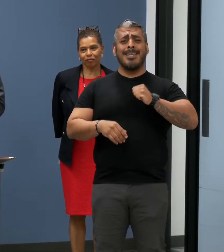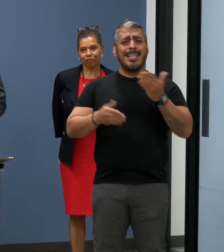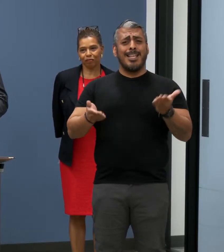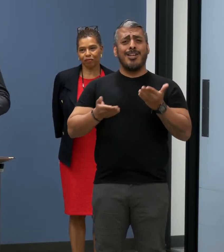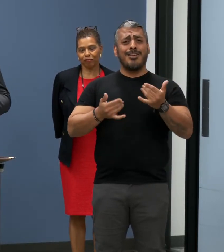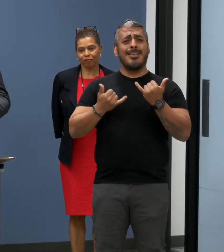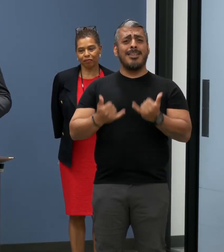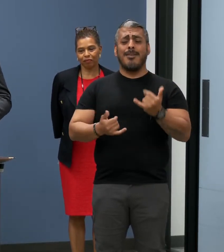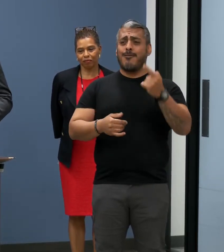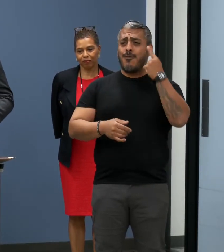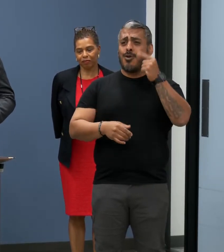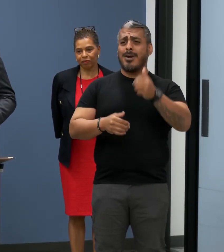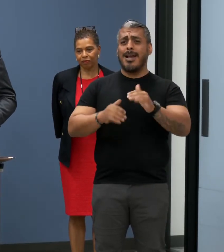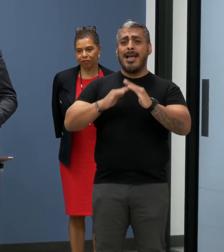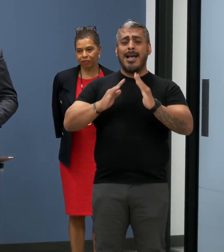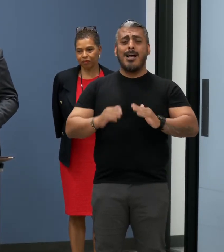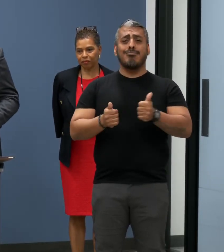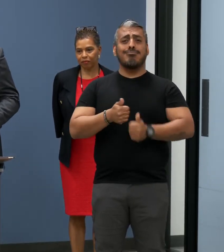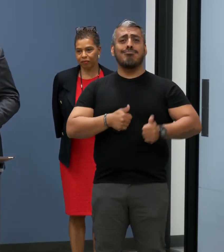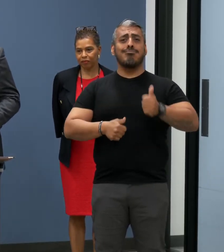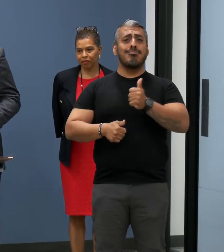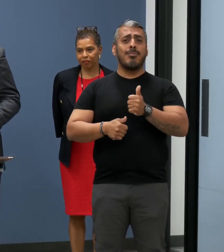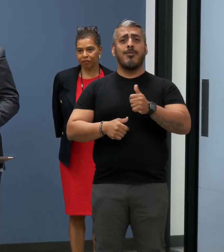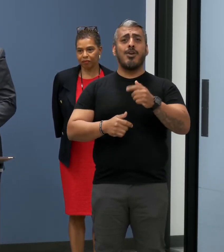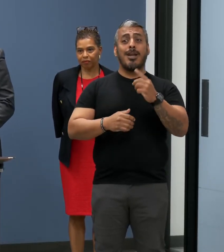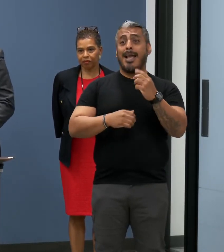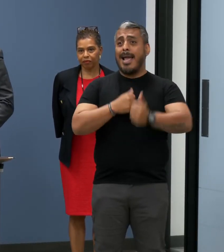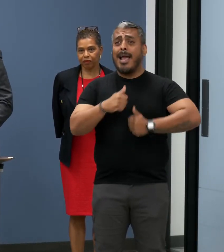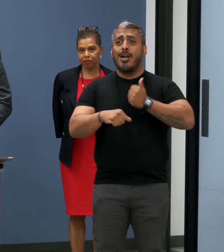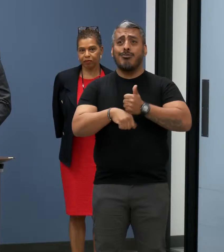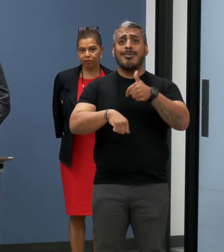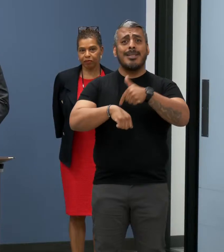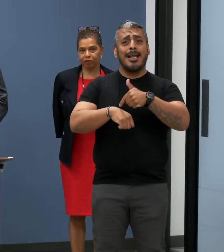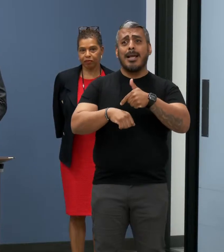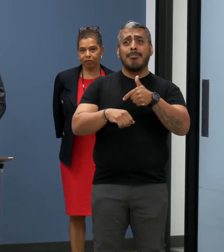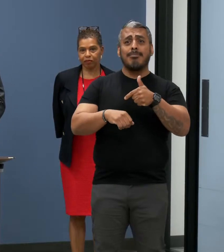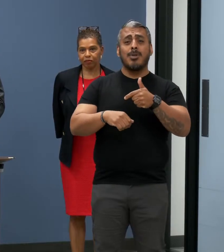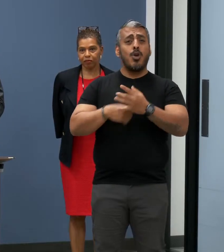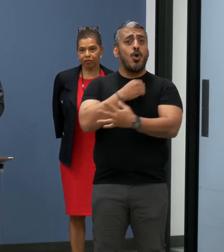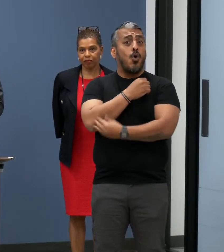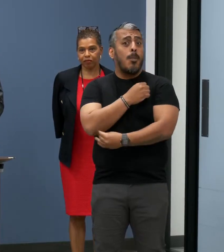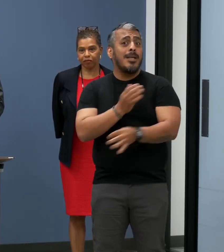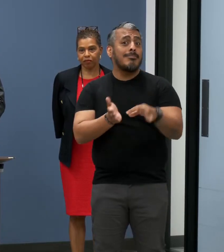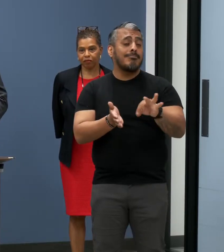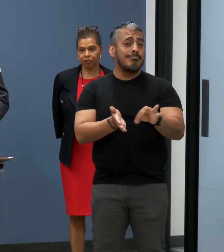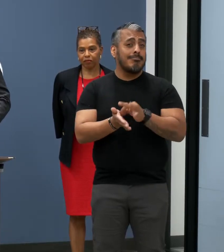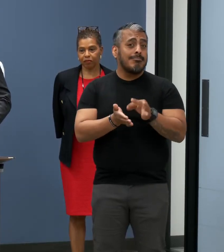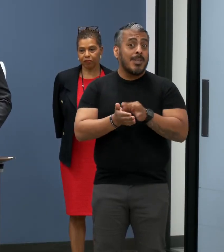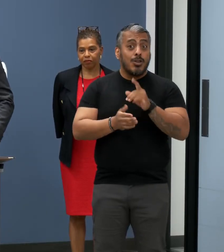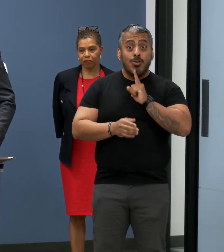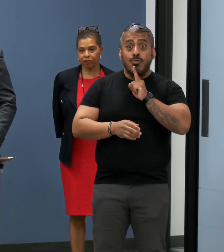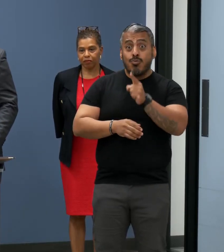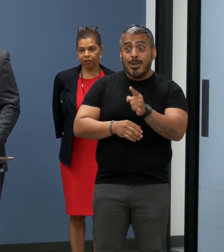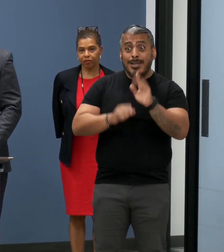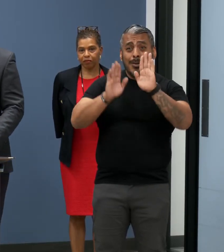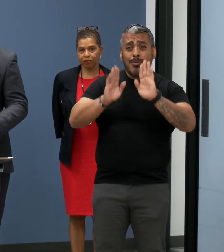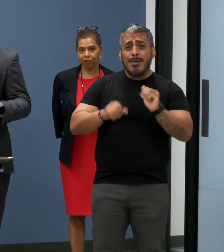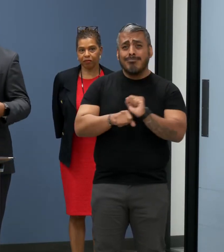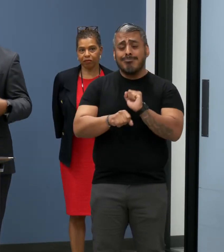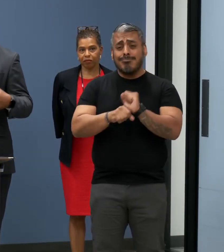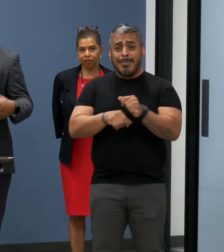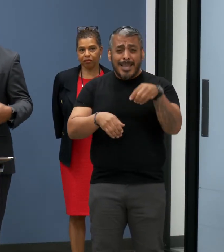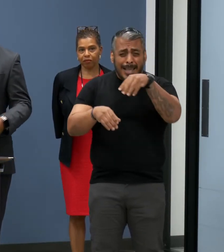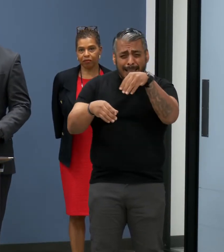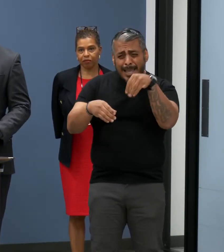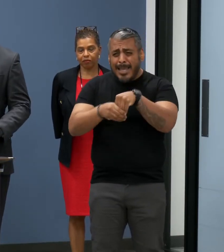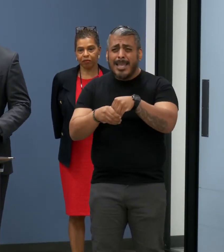Authority to announce the results of the annual point-in-time homeless count because of really the great work of this agency within the